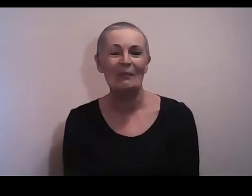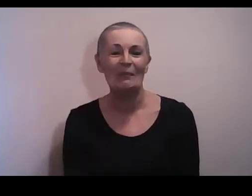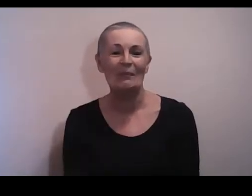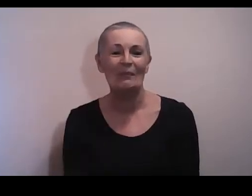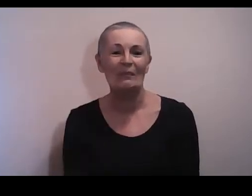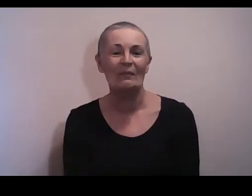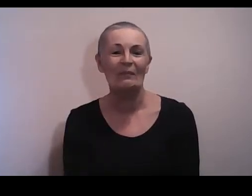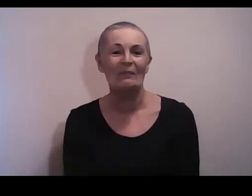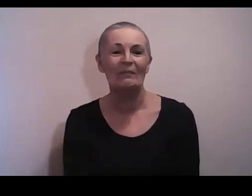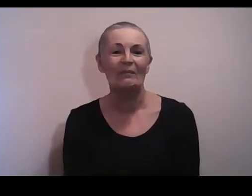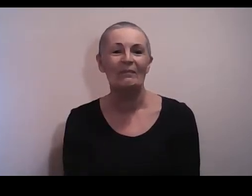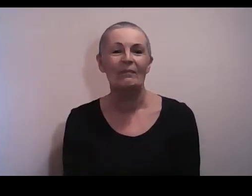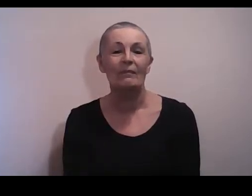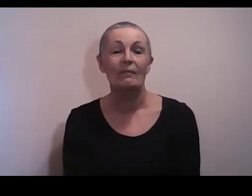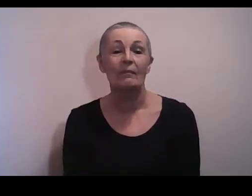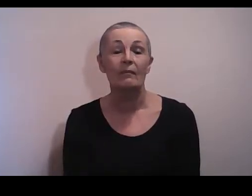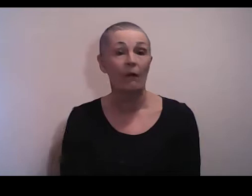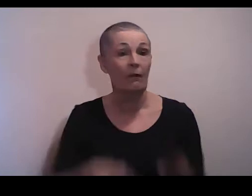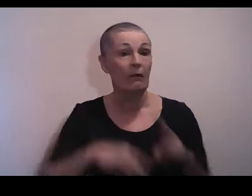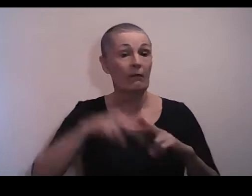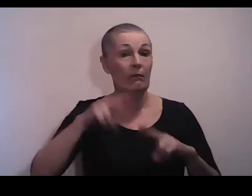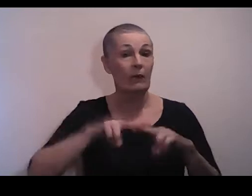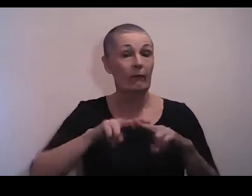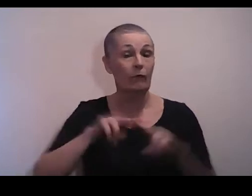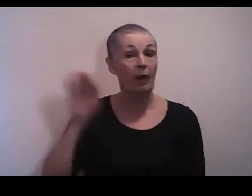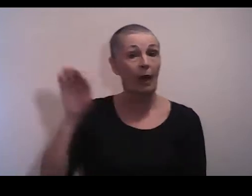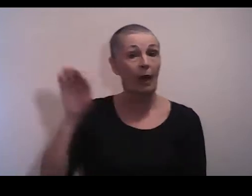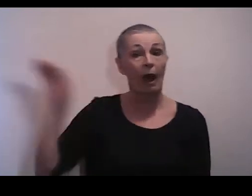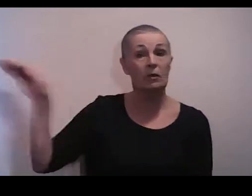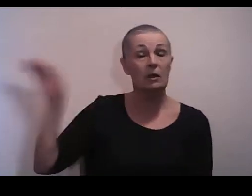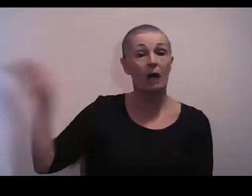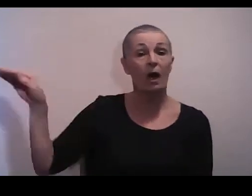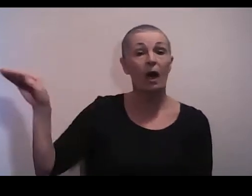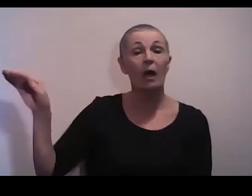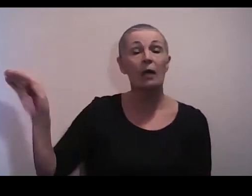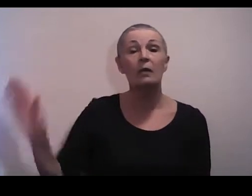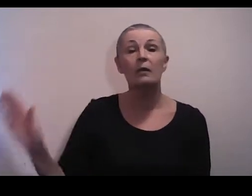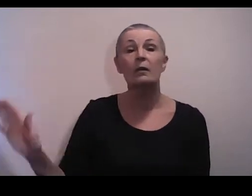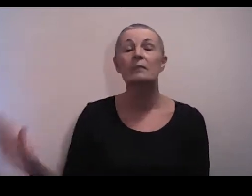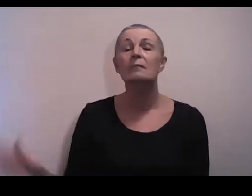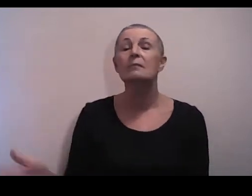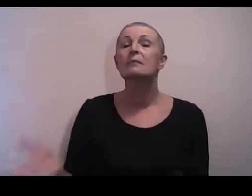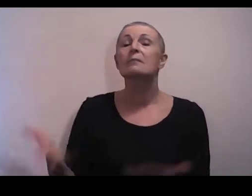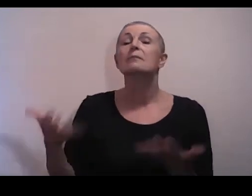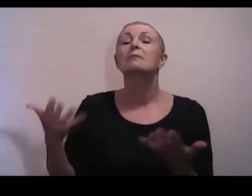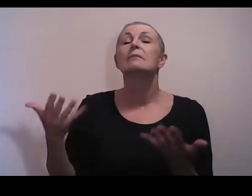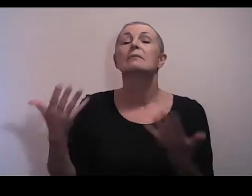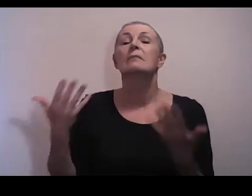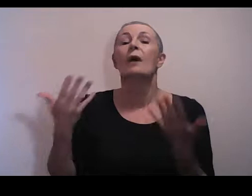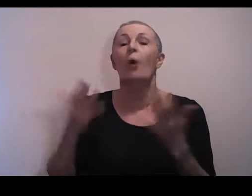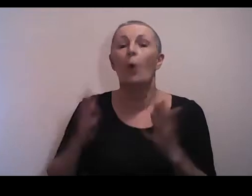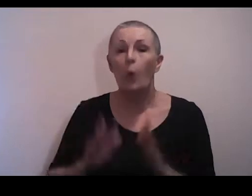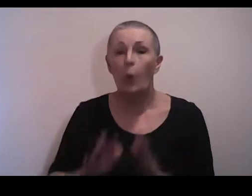And again, you know, if you're outside, you open your chest, you naturally, and then as you go down, you breathe out.